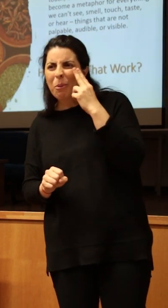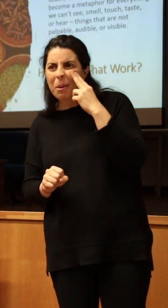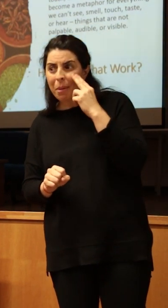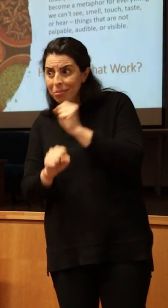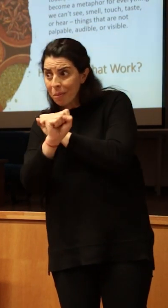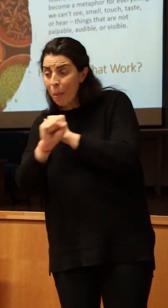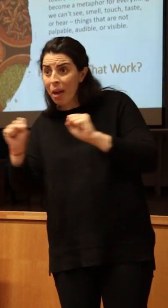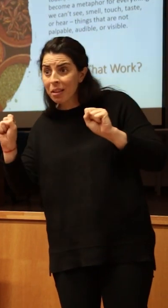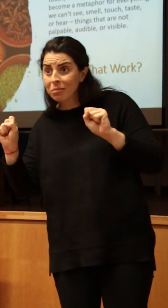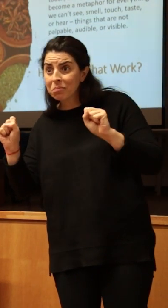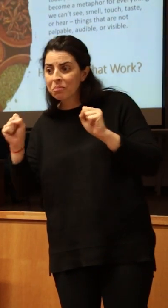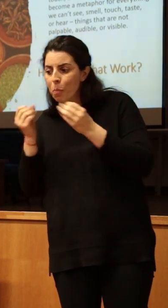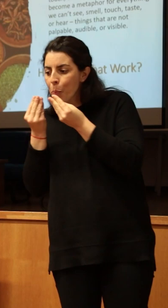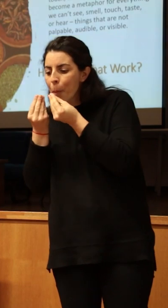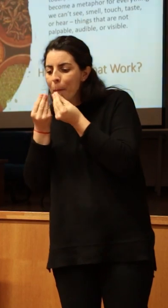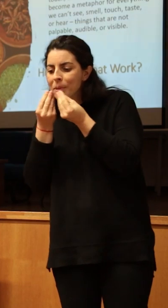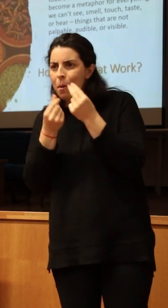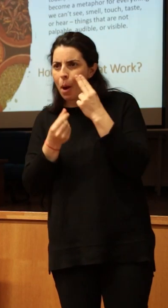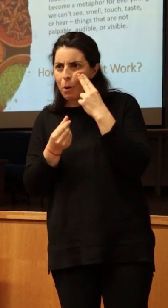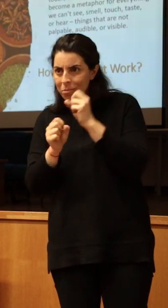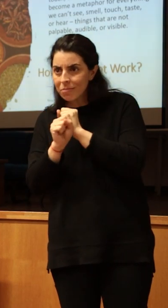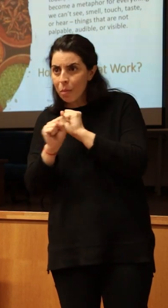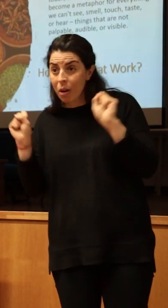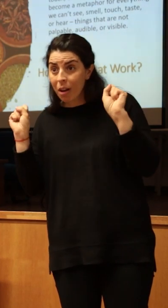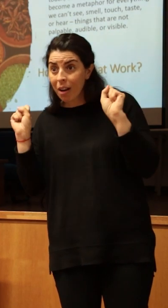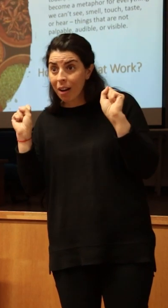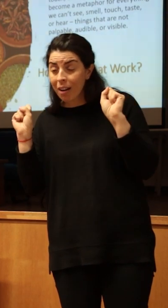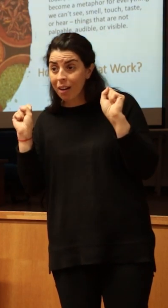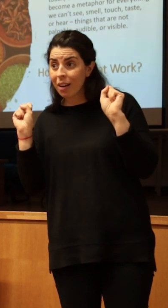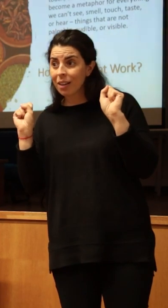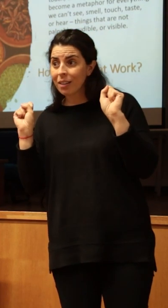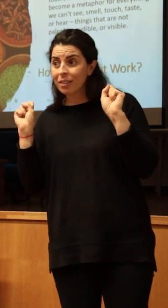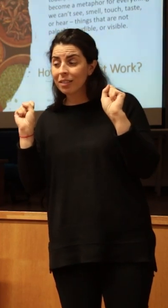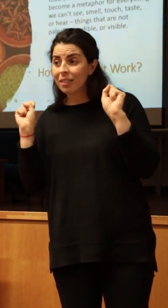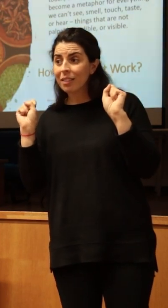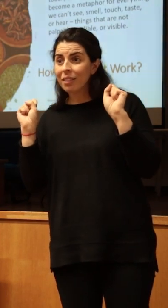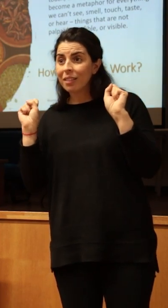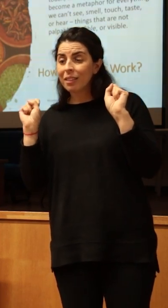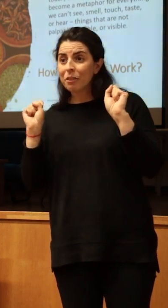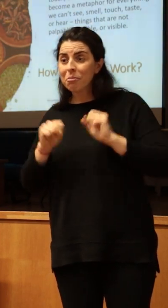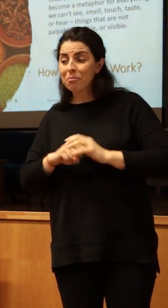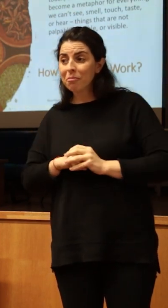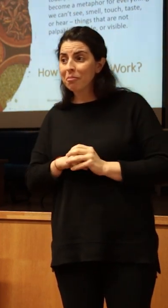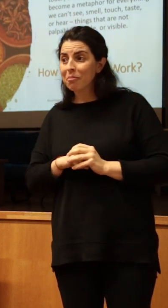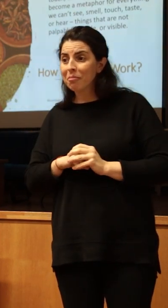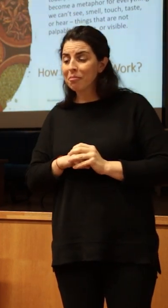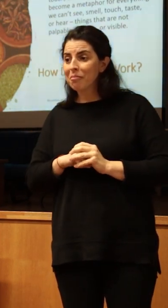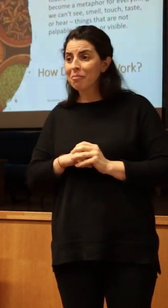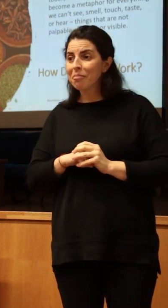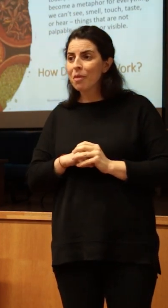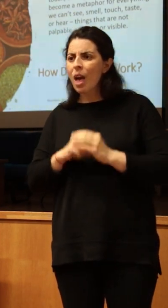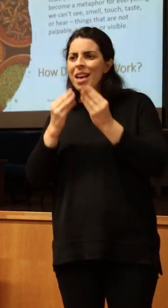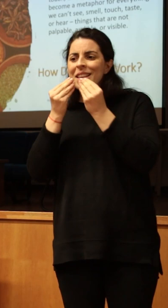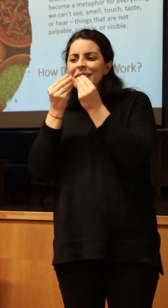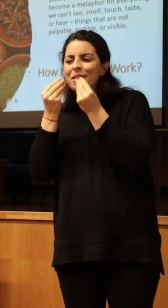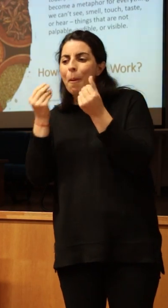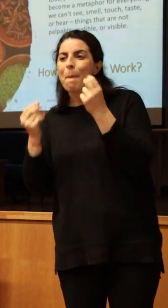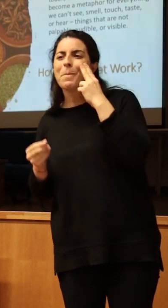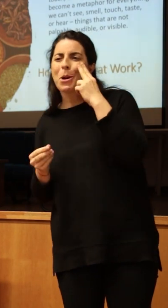Taste? Saborear los problemas. No. Is it like rough or smooth? Really? Si lo